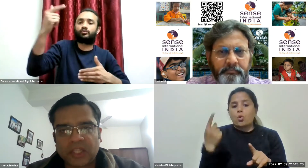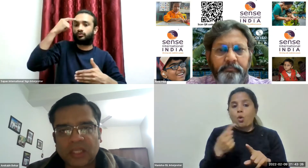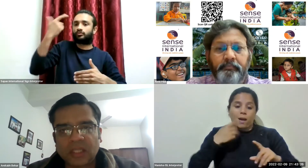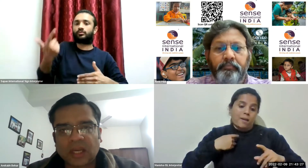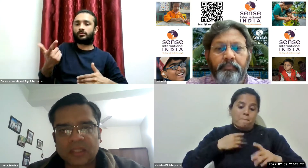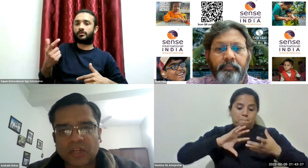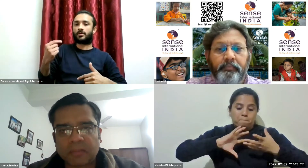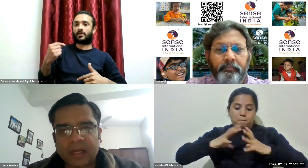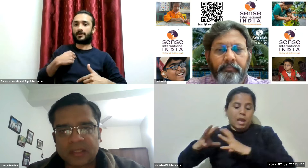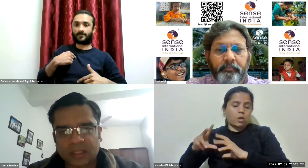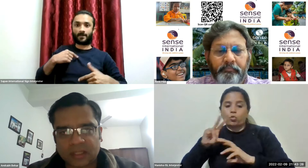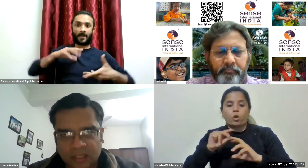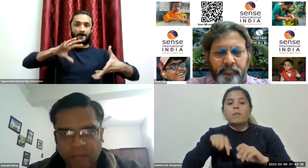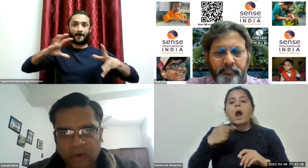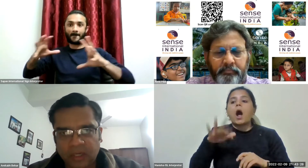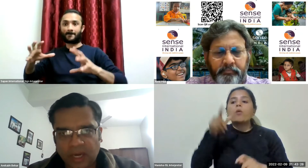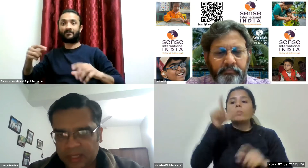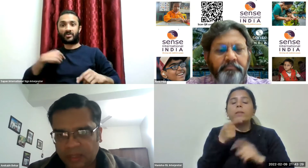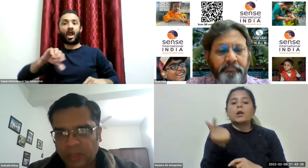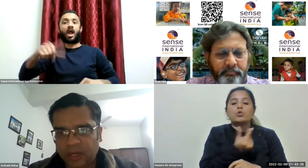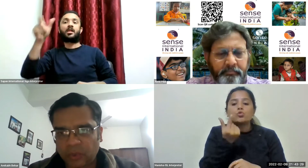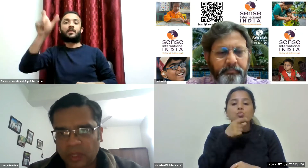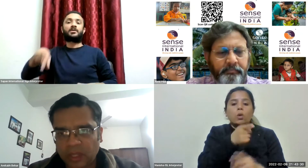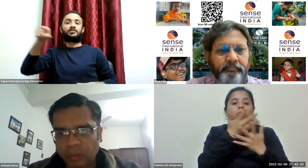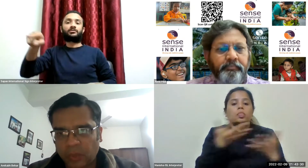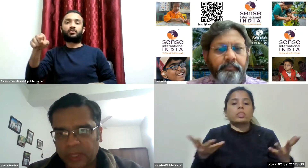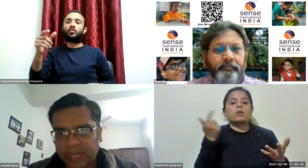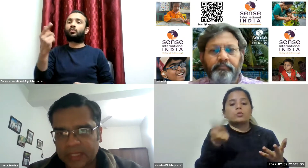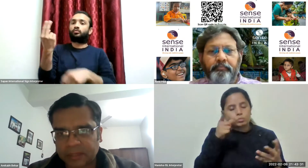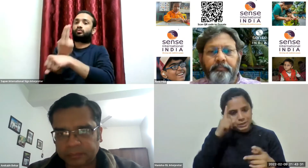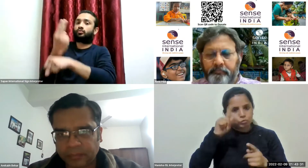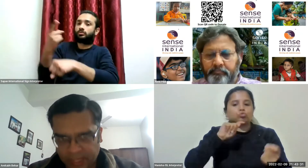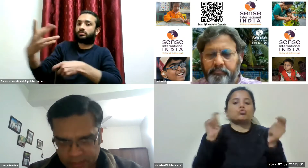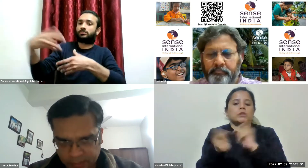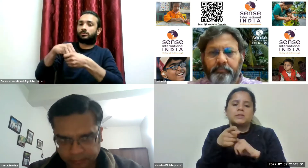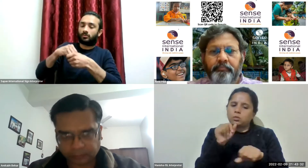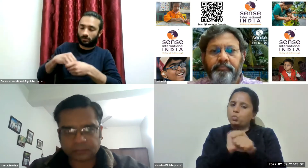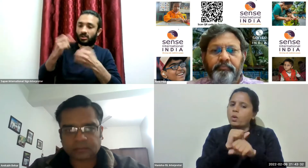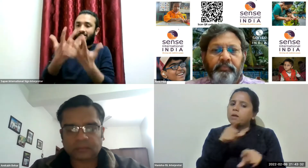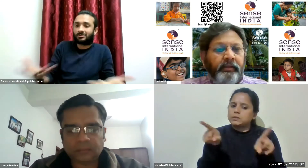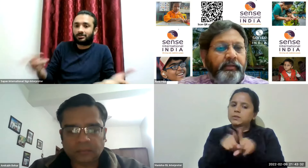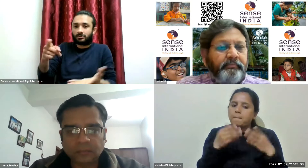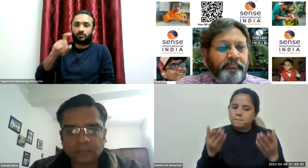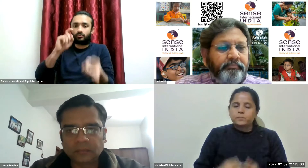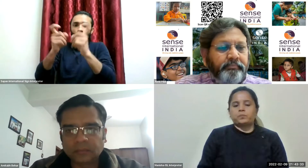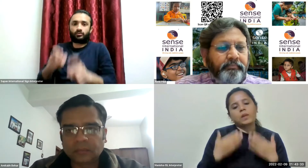production, but changing the consumption patterns. That's important, and I think we need to work with that. Thanks.